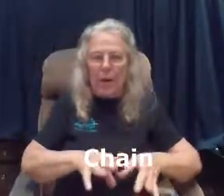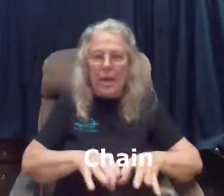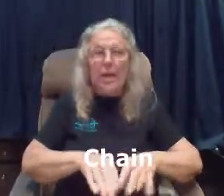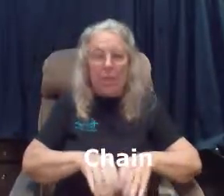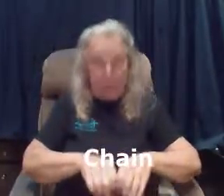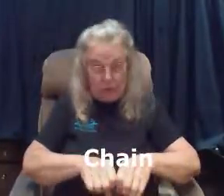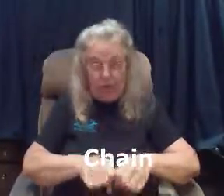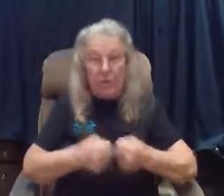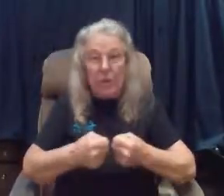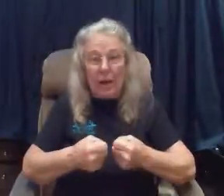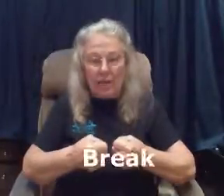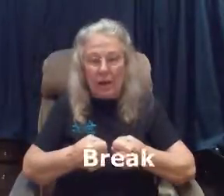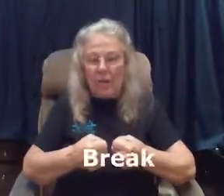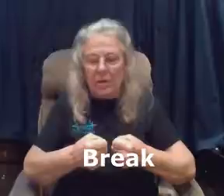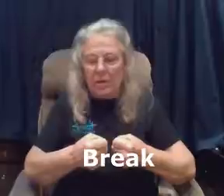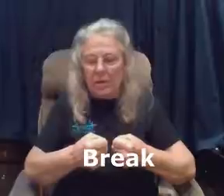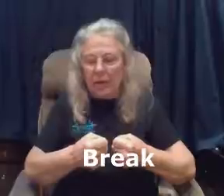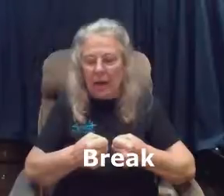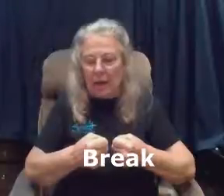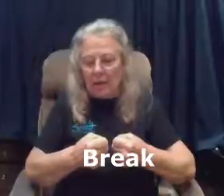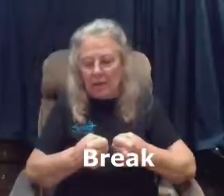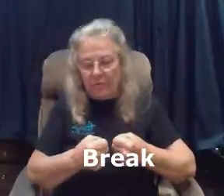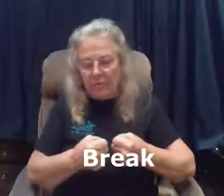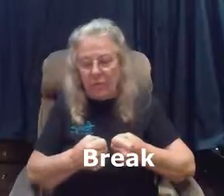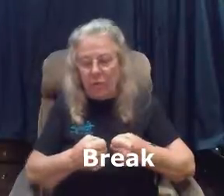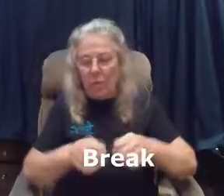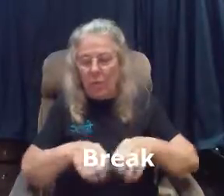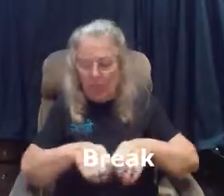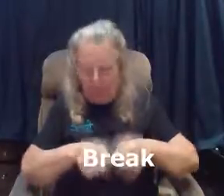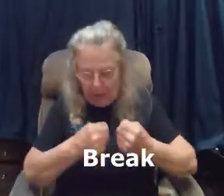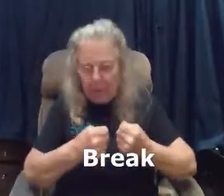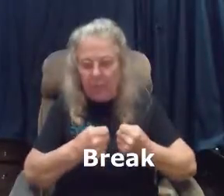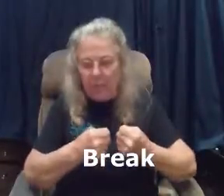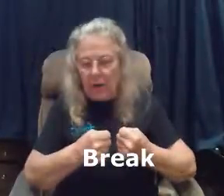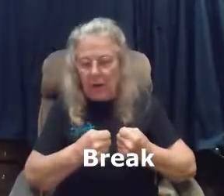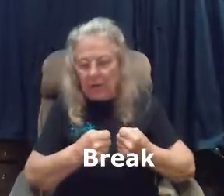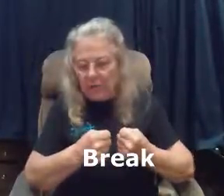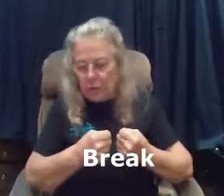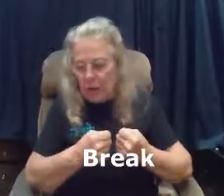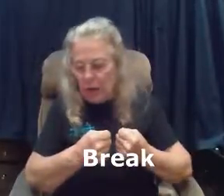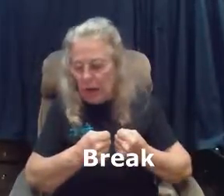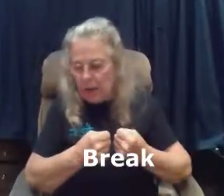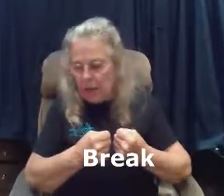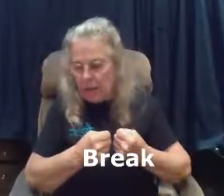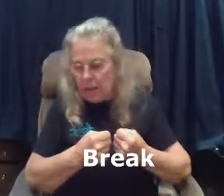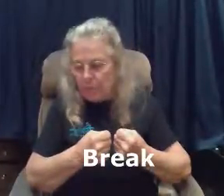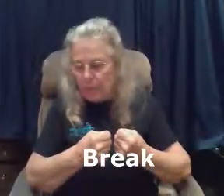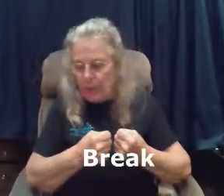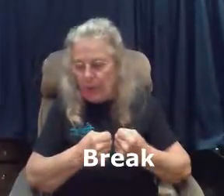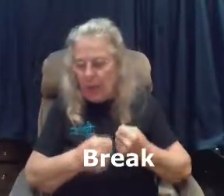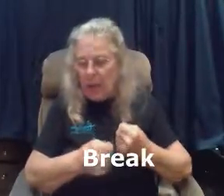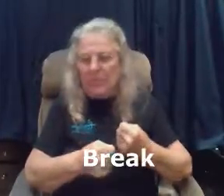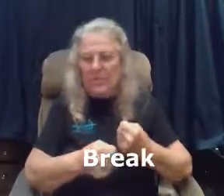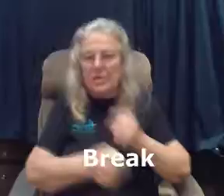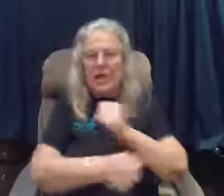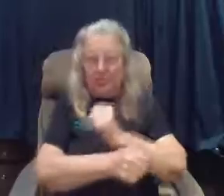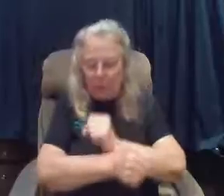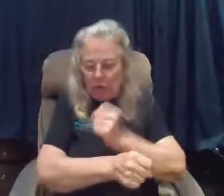Break, and we talked about that one in a different form, but here it really means to break. Slave, and we